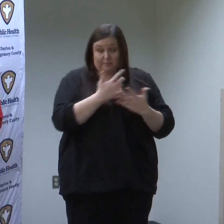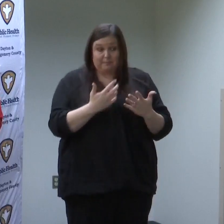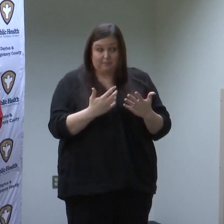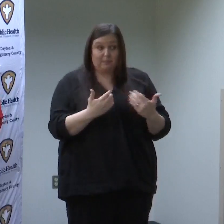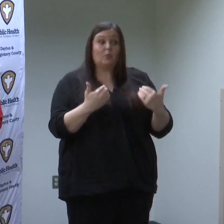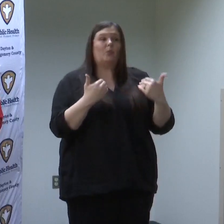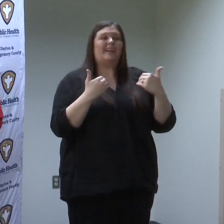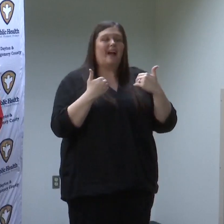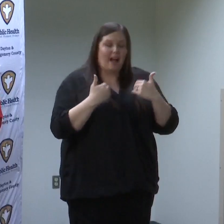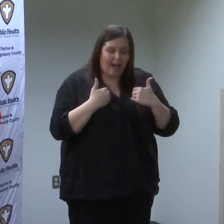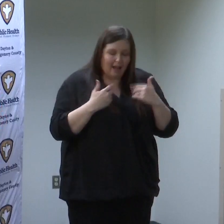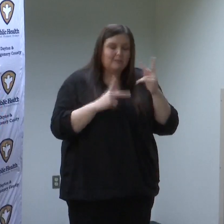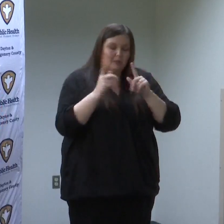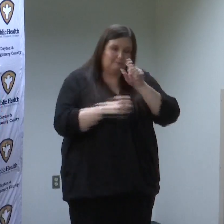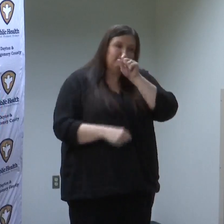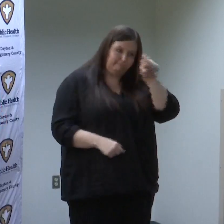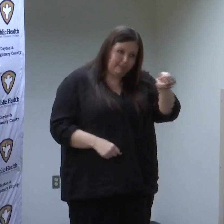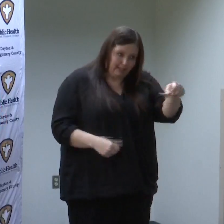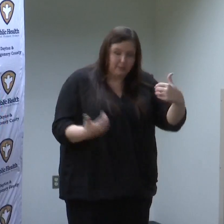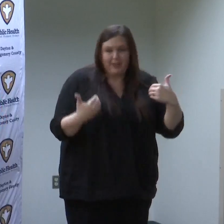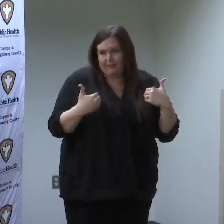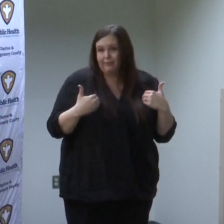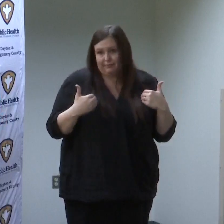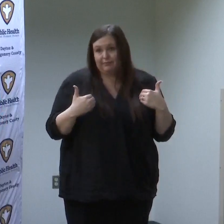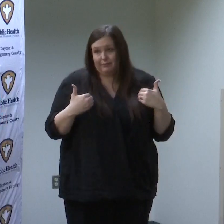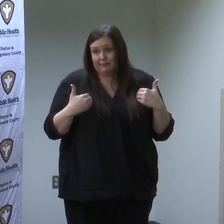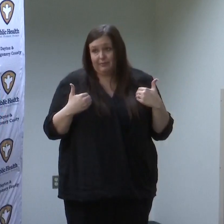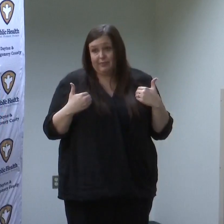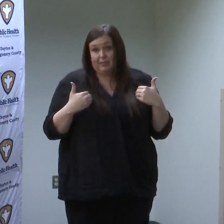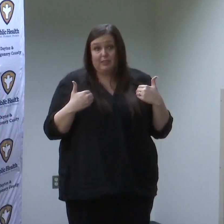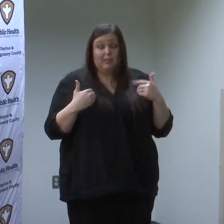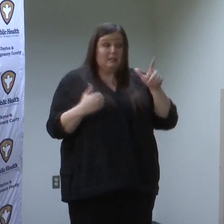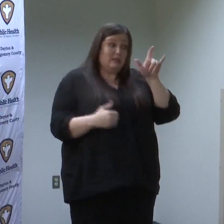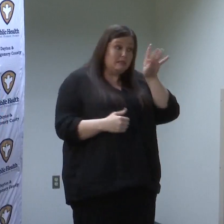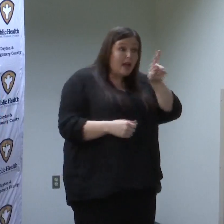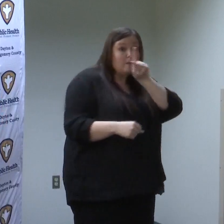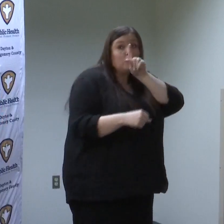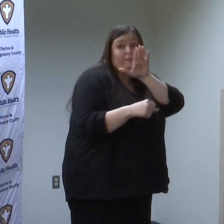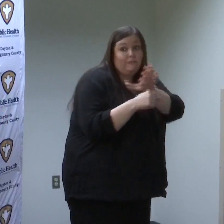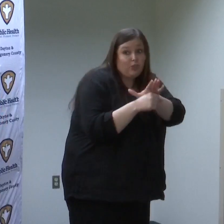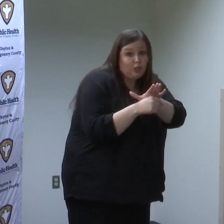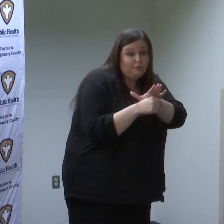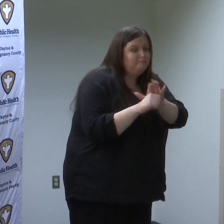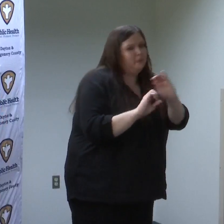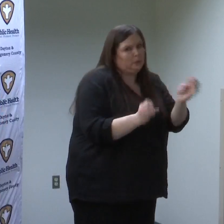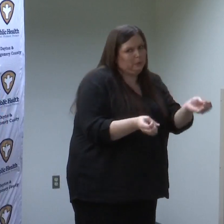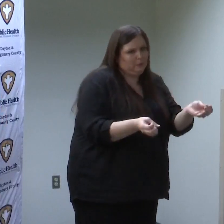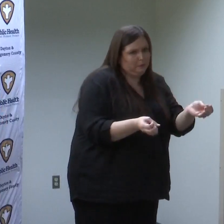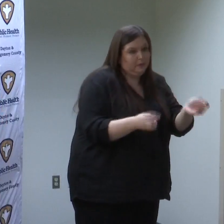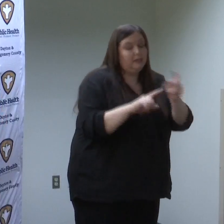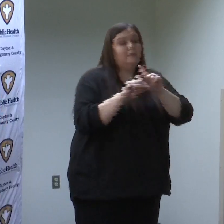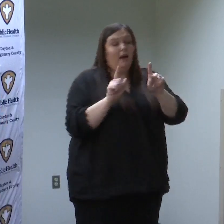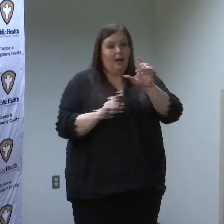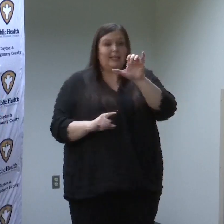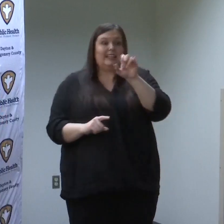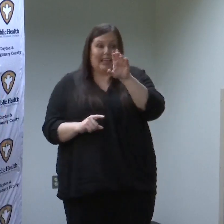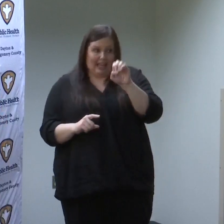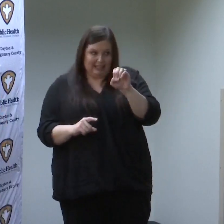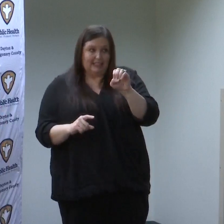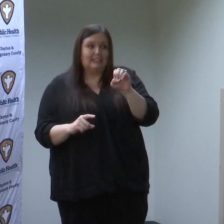we have cases. No question we have cases. We do not have laboratory confirmed cases, but there are cases